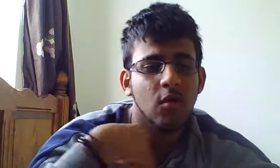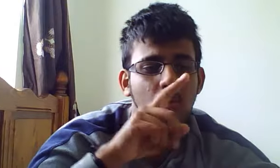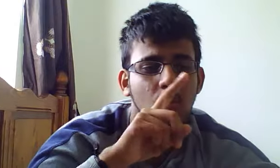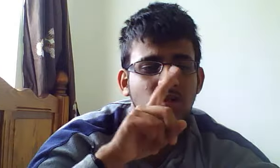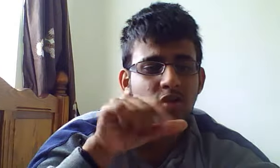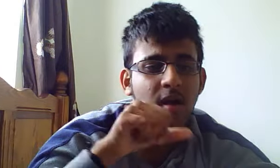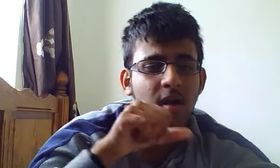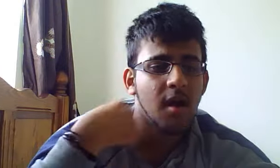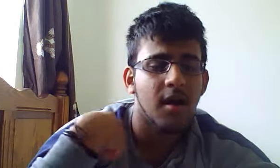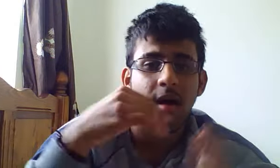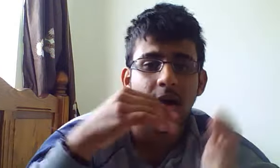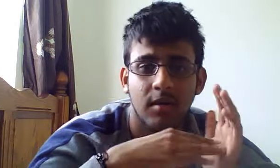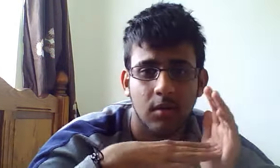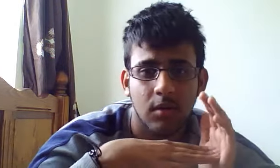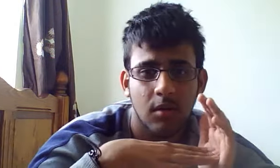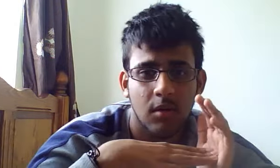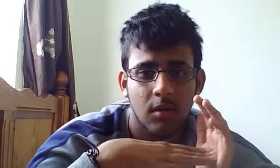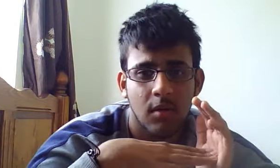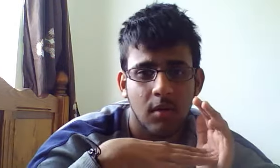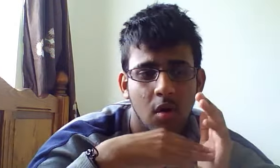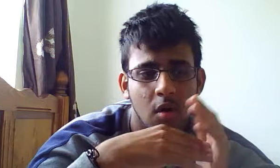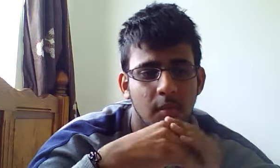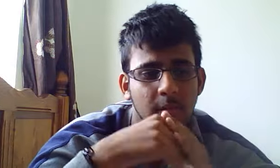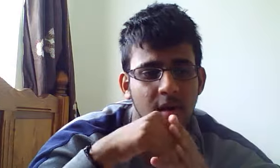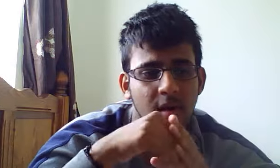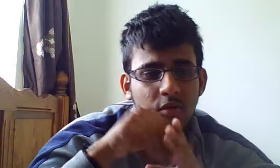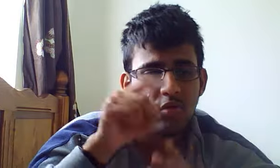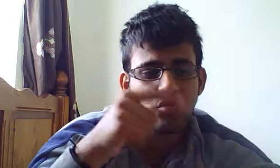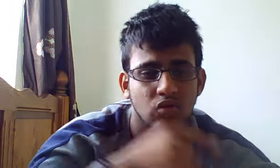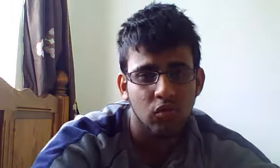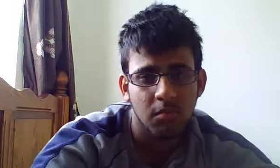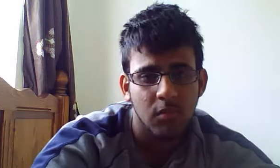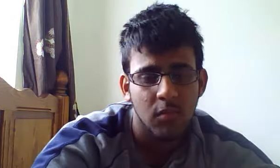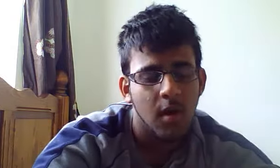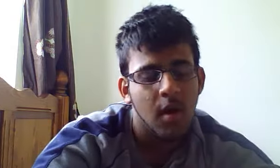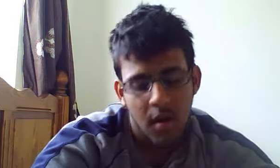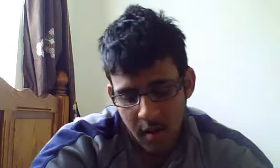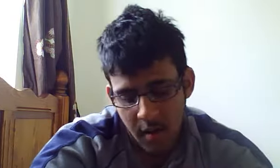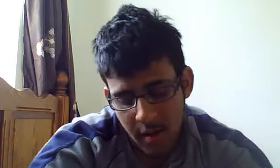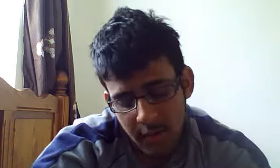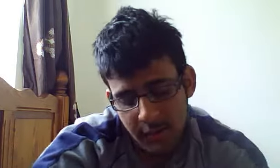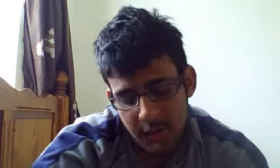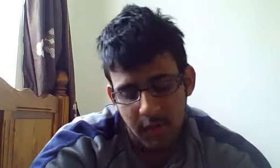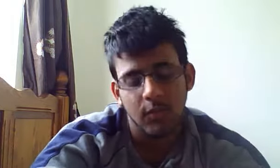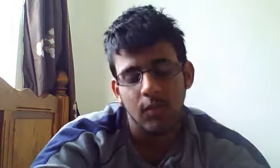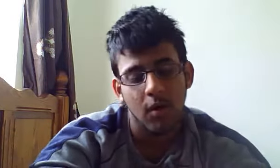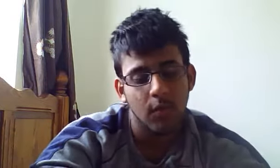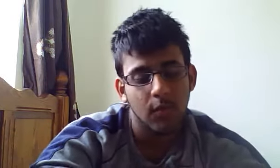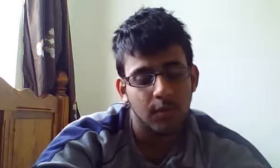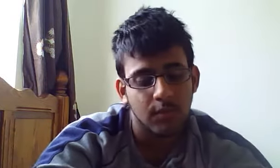what should I add on my YouTube? And no,